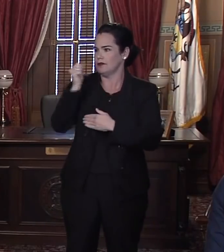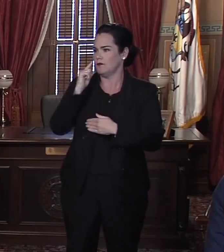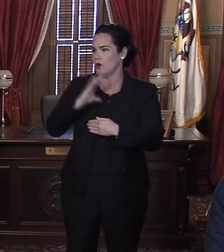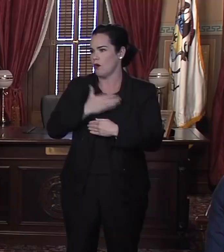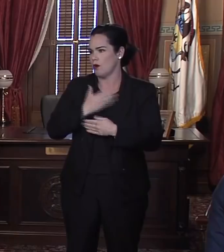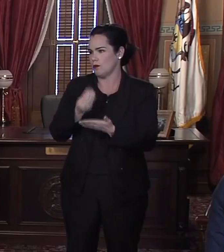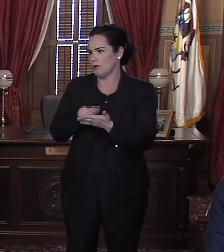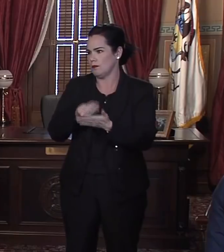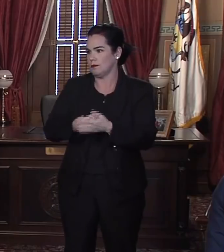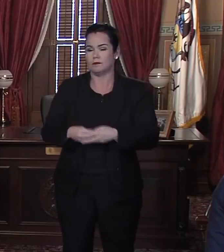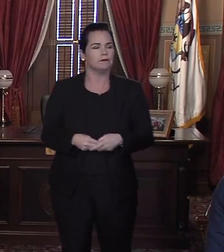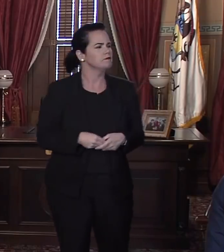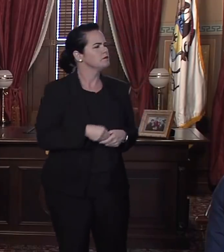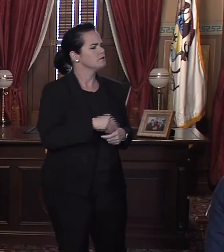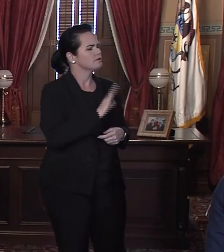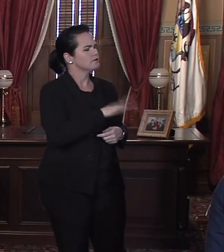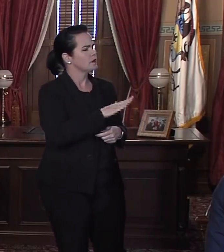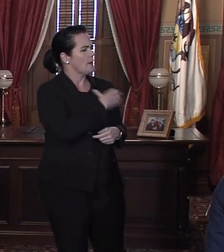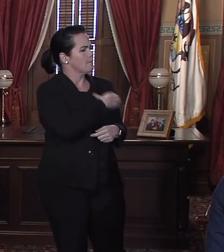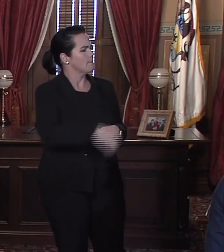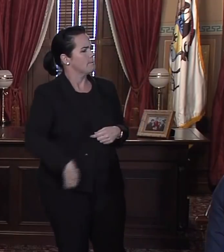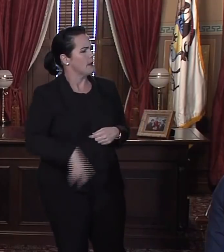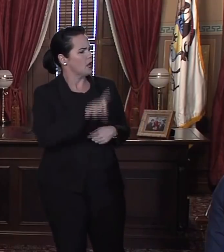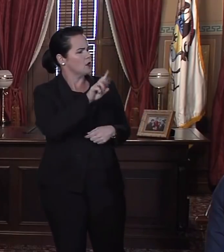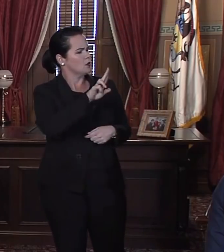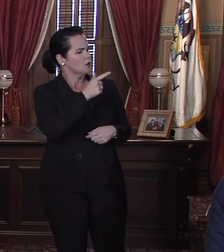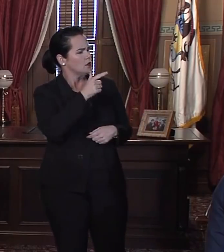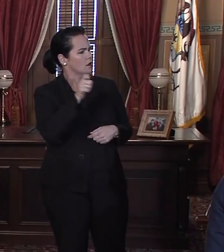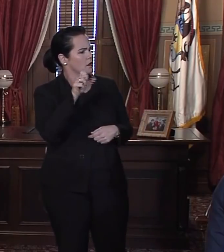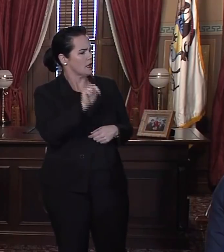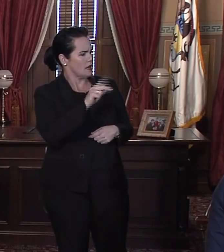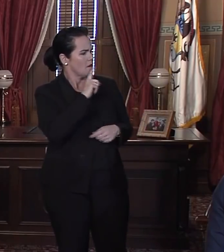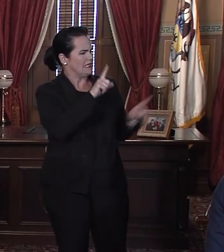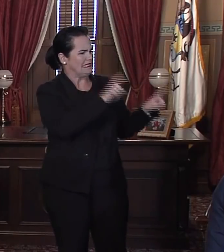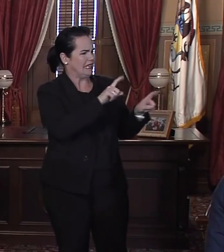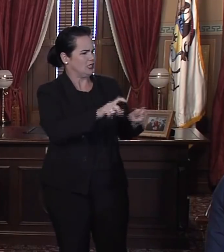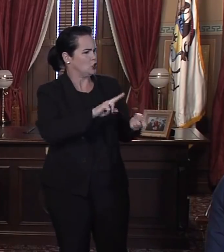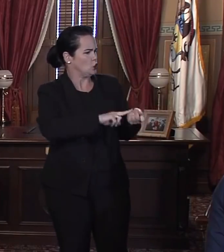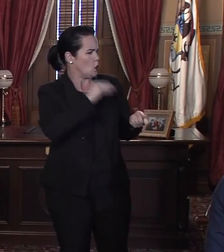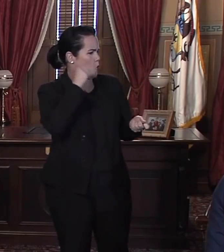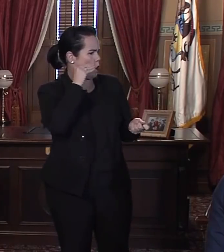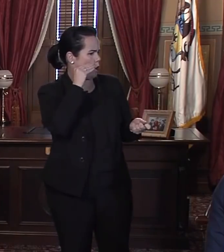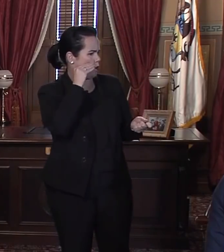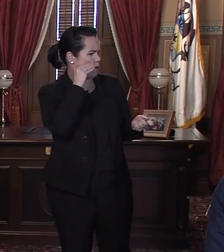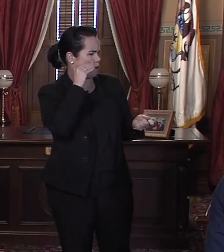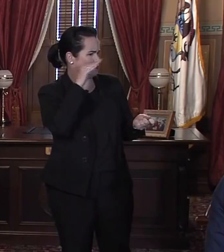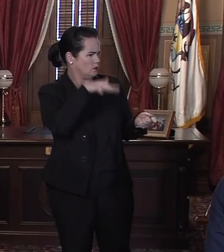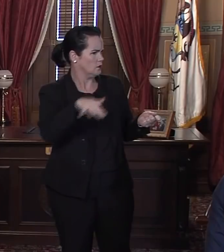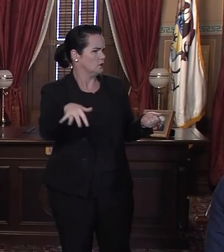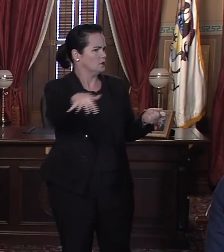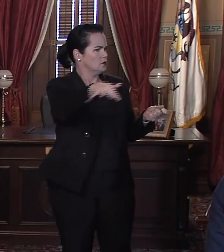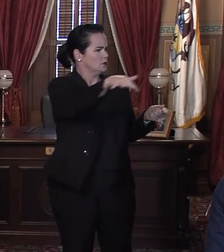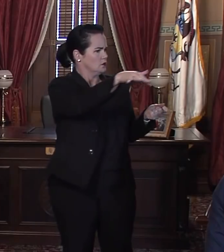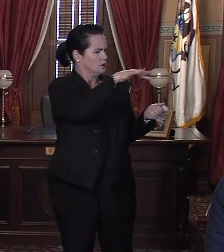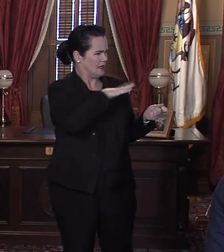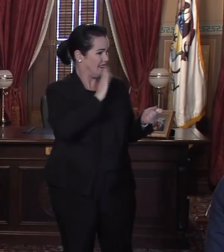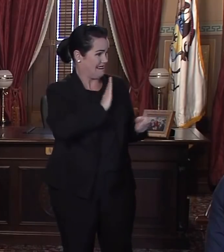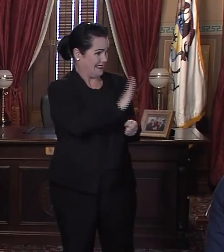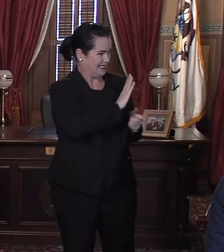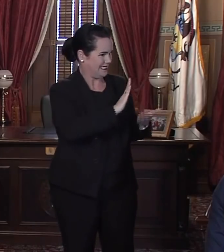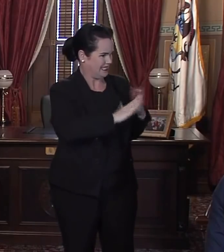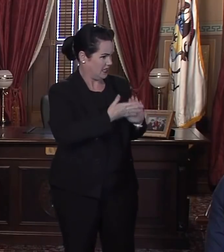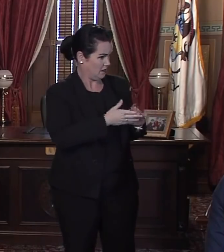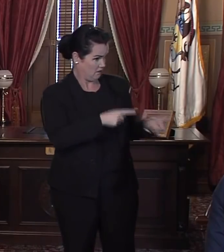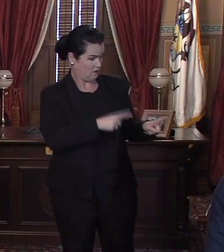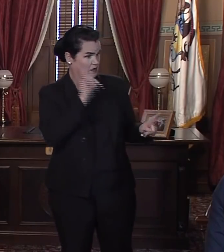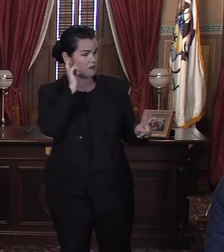Governor, Mayor Duggan has been testing residents at nursing homes in his city. Is the state looking at doing something like that as well, doing specific